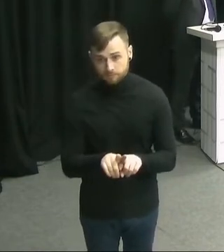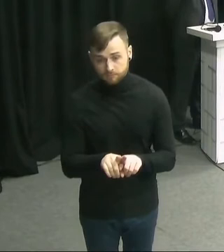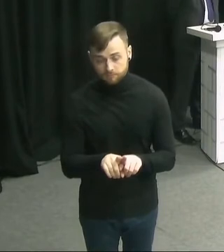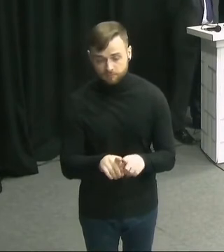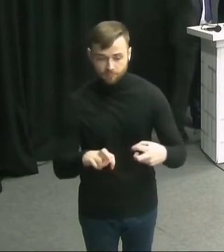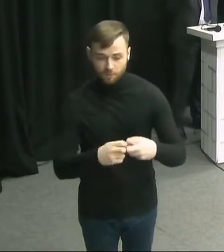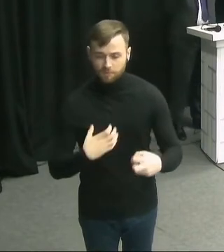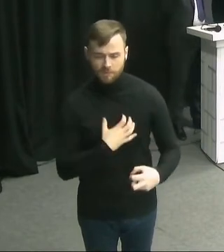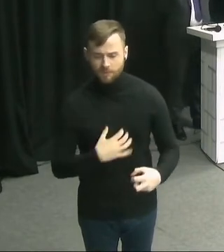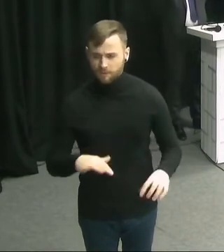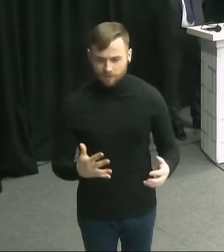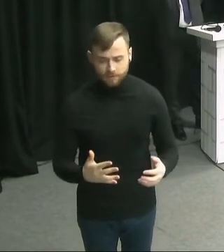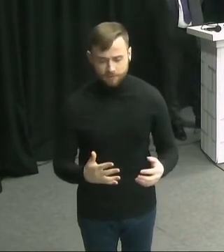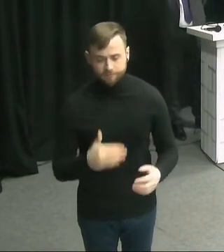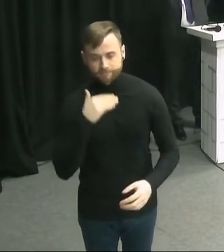arise.